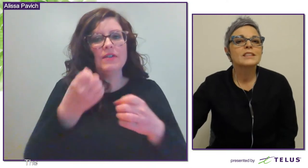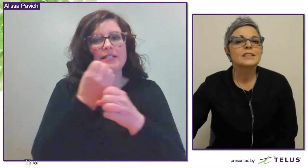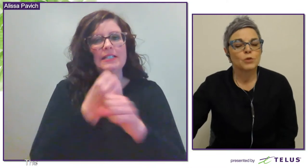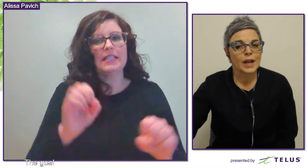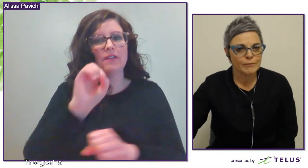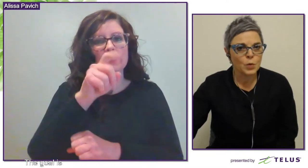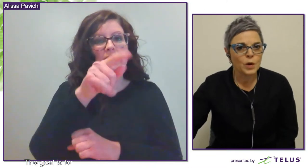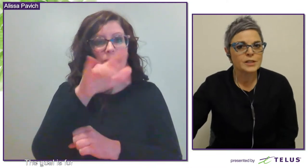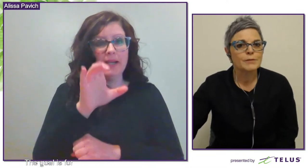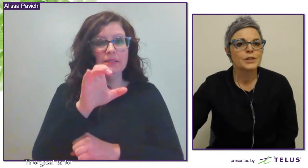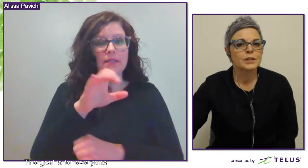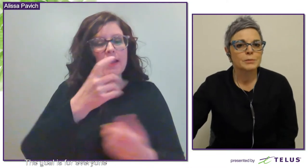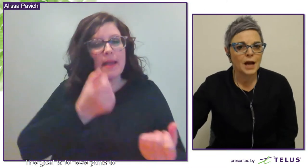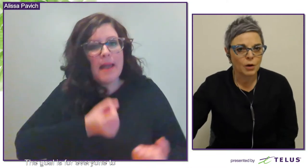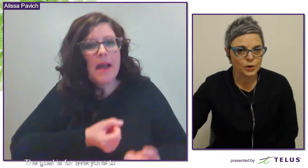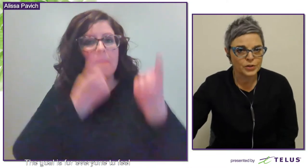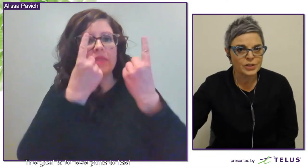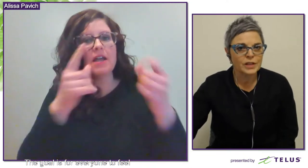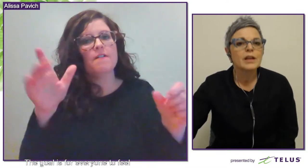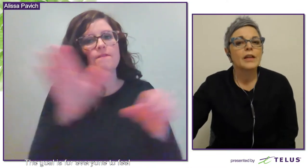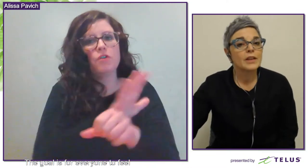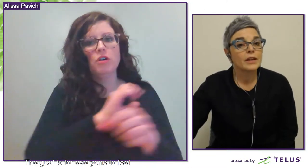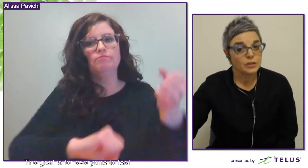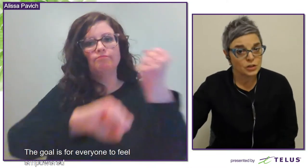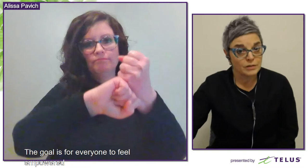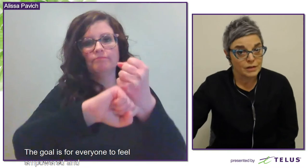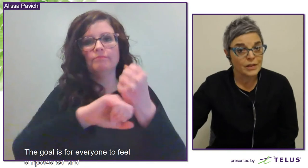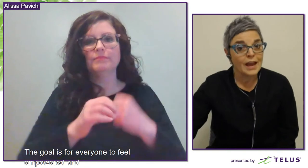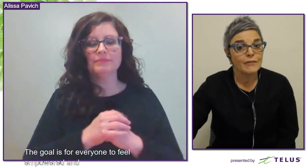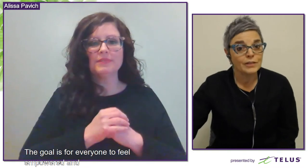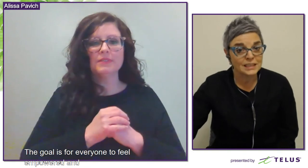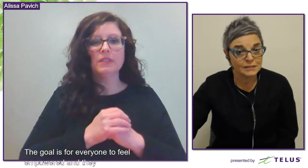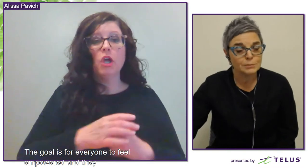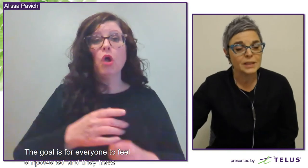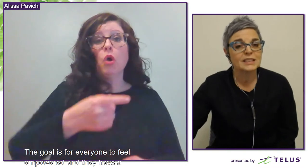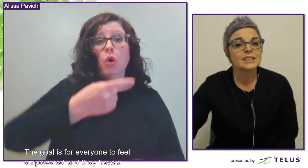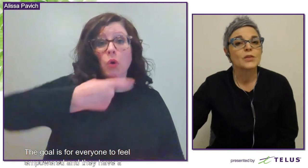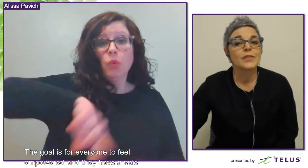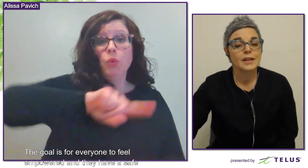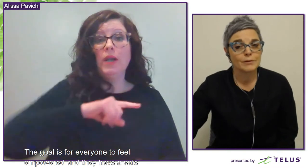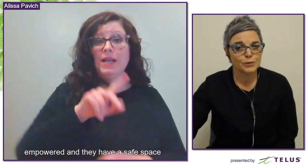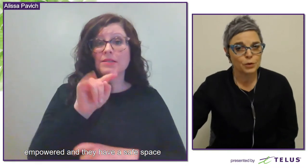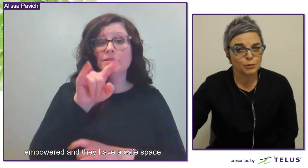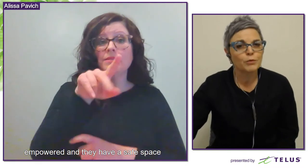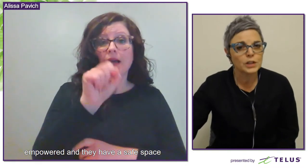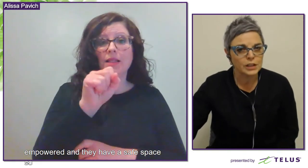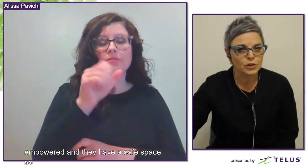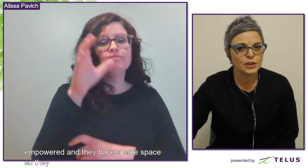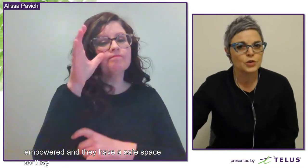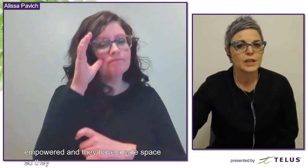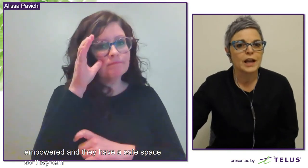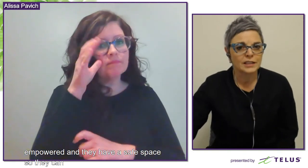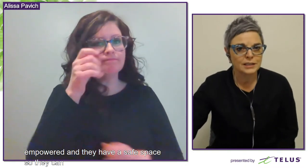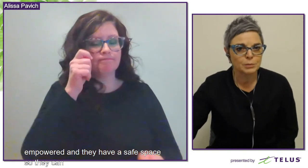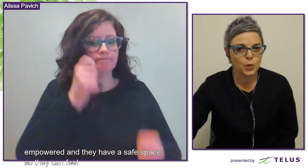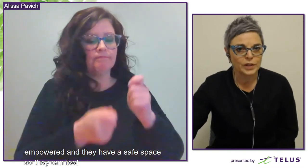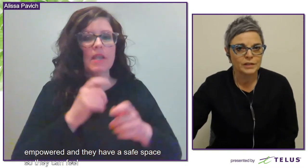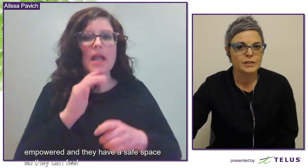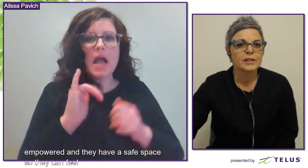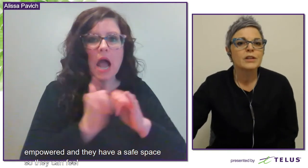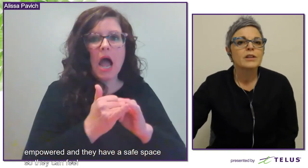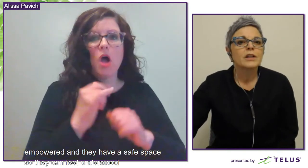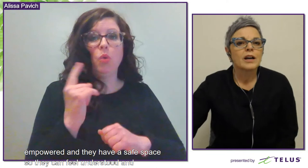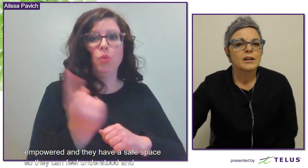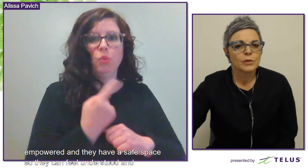The goal is for everyone to feel empowered and that they have a safe space so that they can feel fully understood and